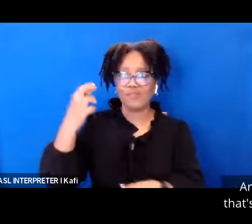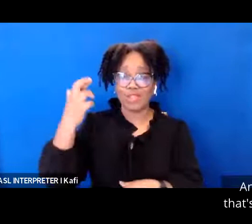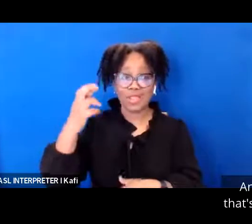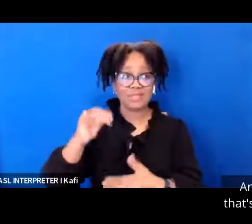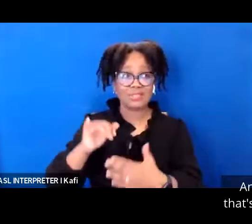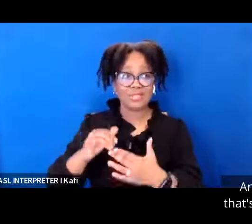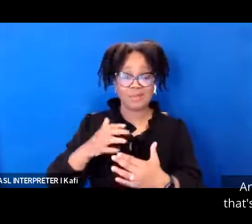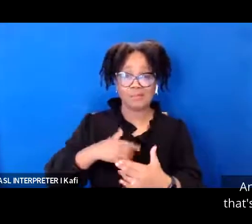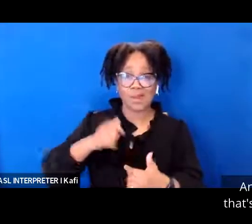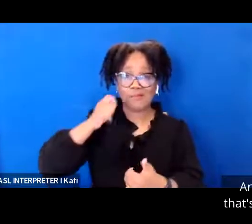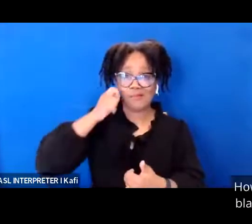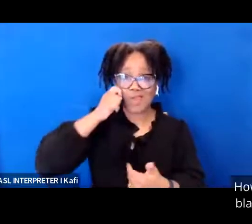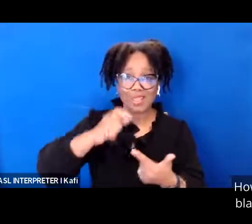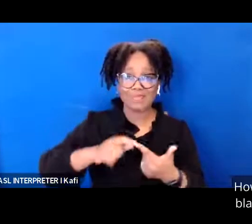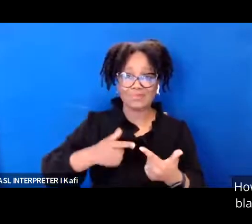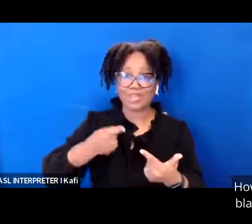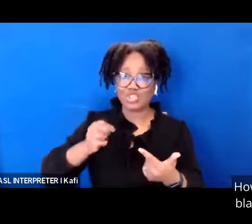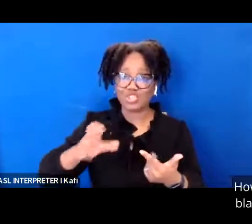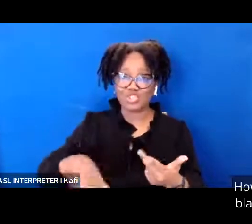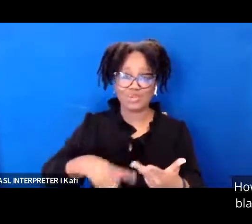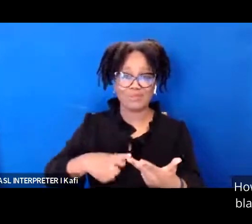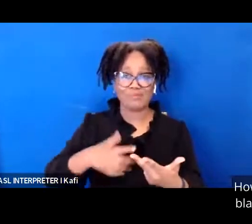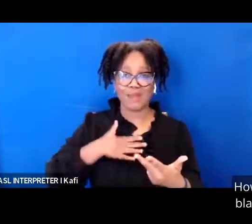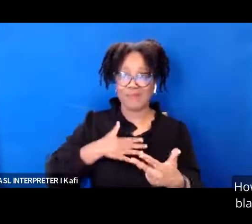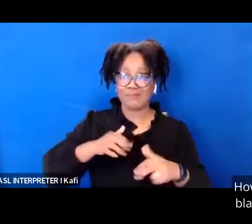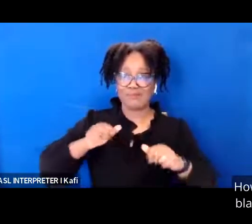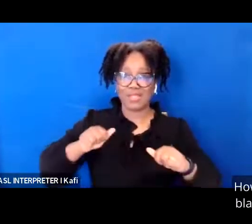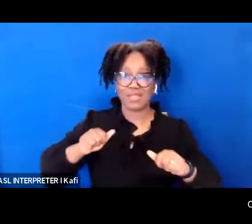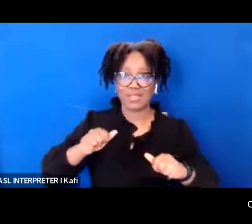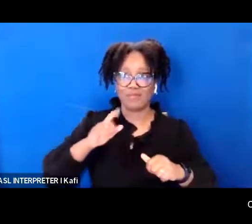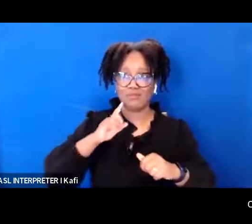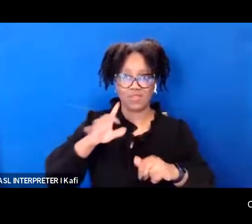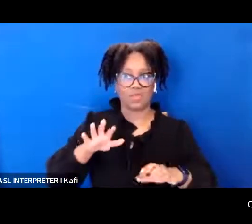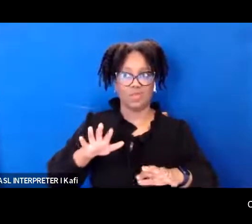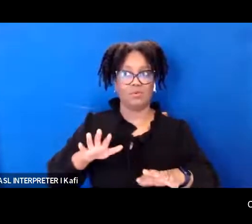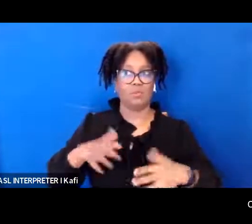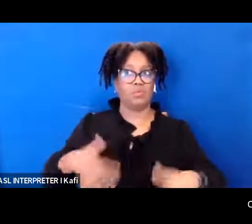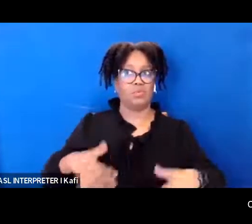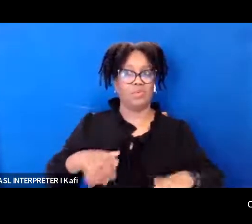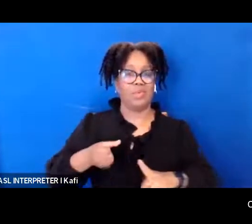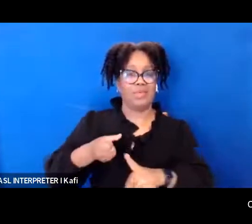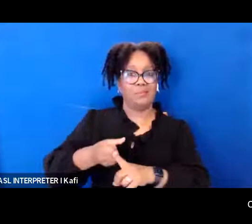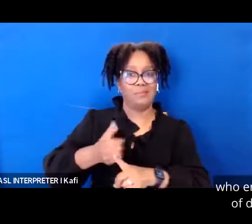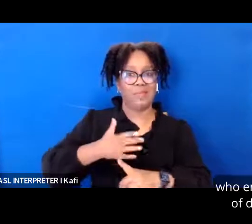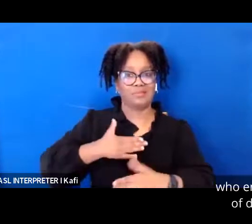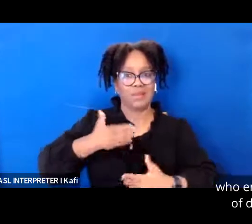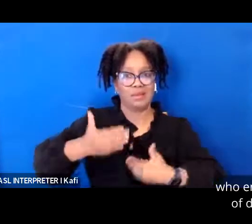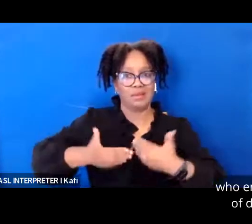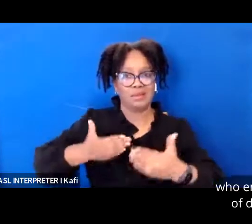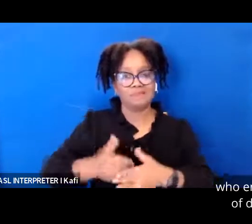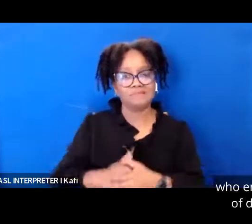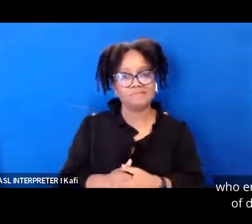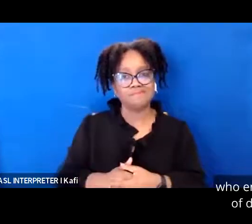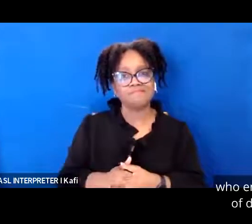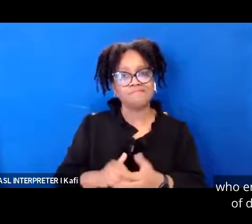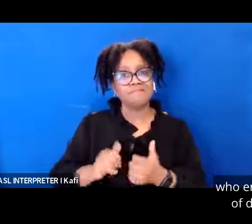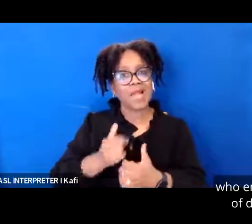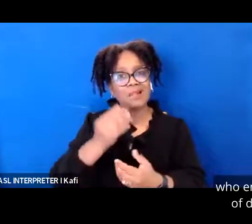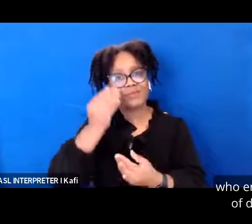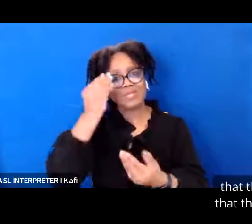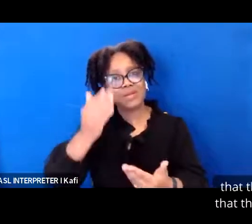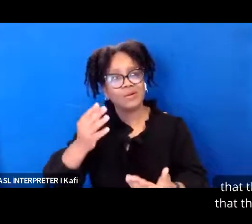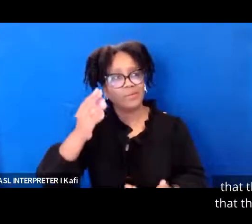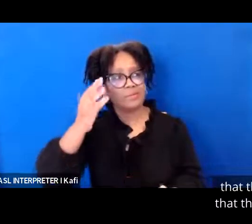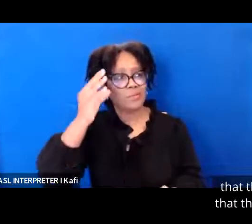that's very discouraging how can we tell little black boys and girls or just any child who encompass a plethora of different